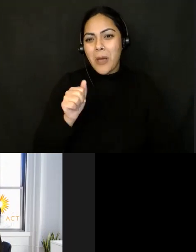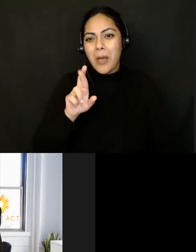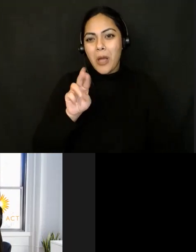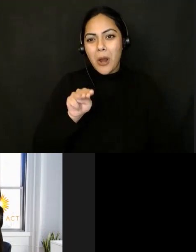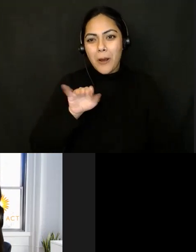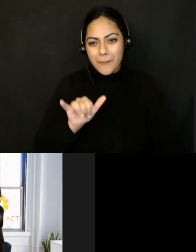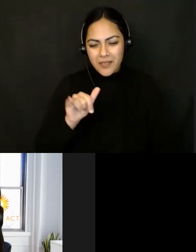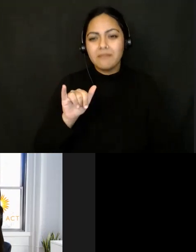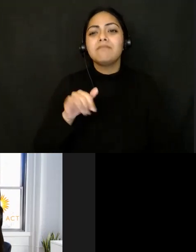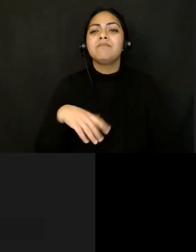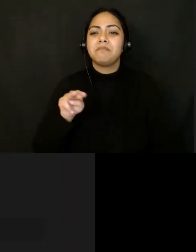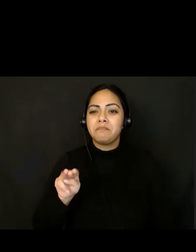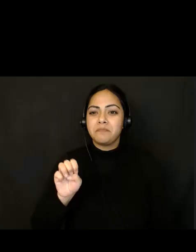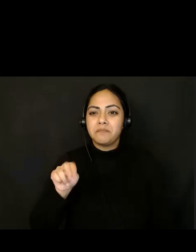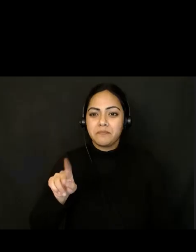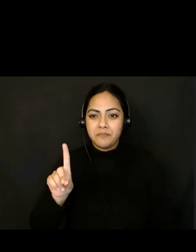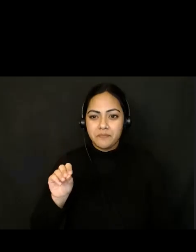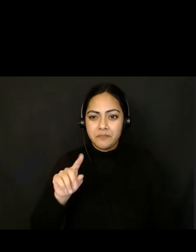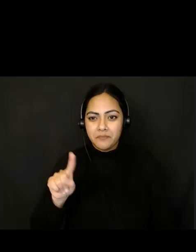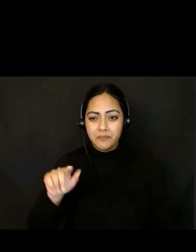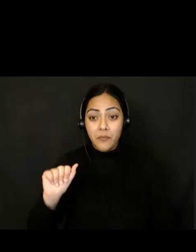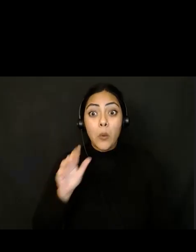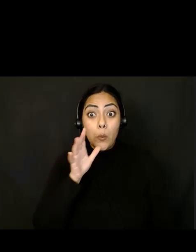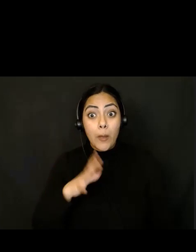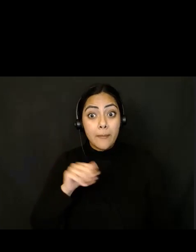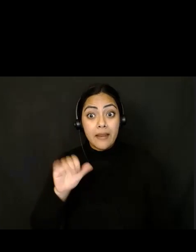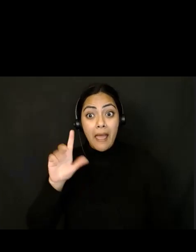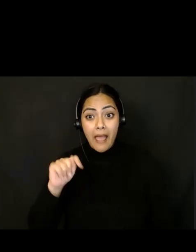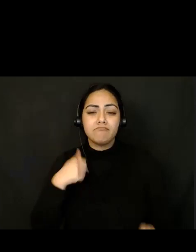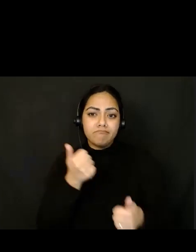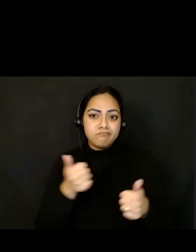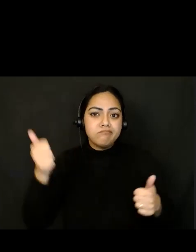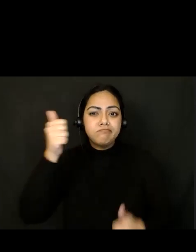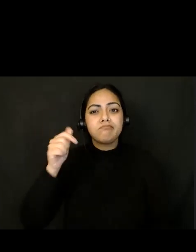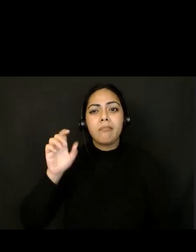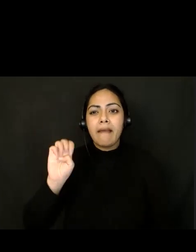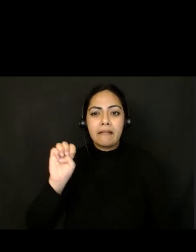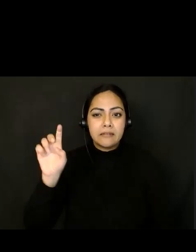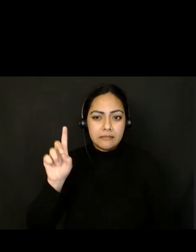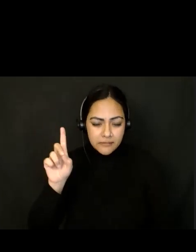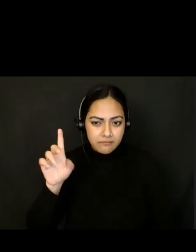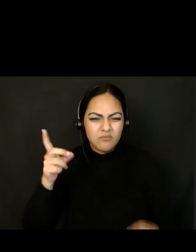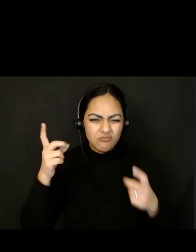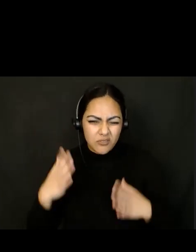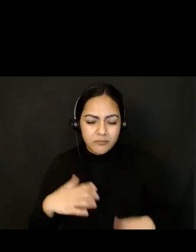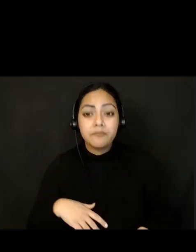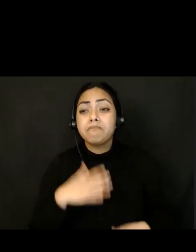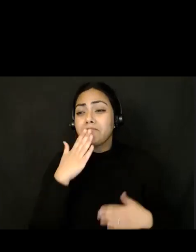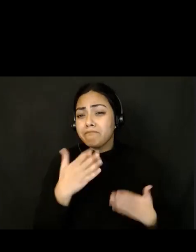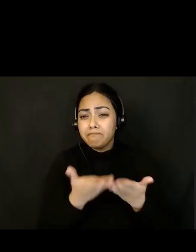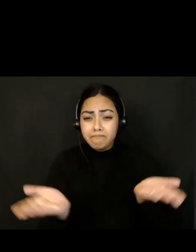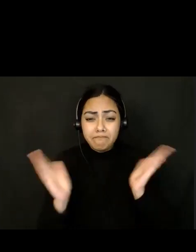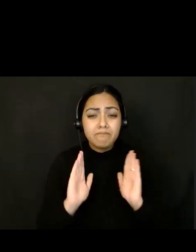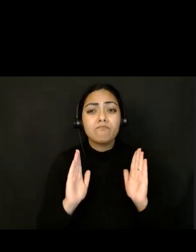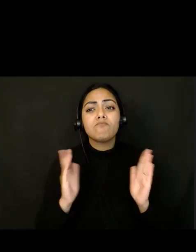the Executive Director of Women Act. Thank you all for joining us from across Canada for this very